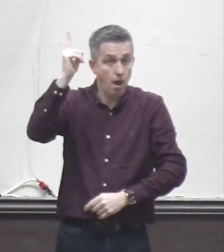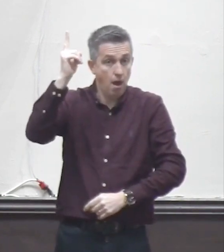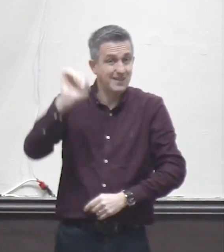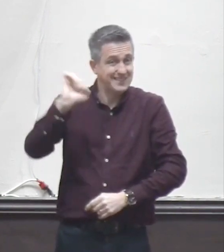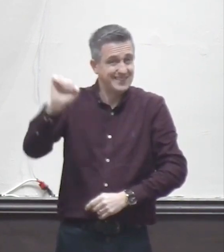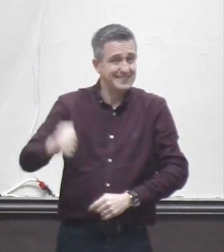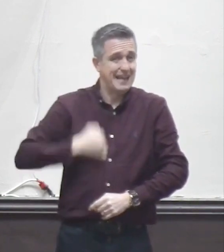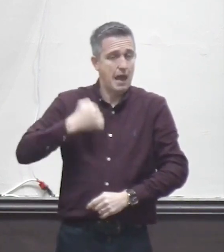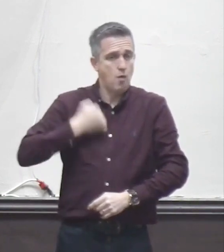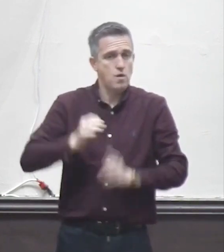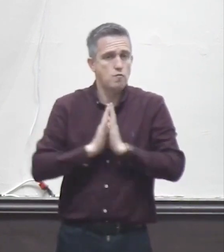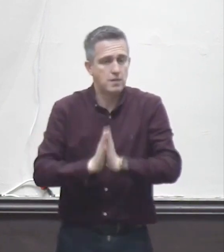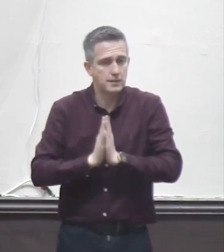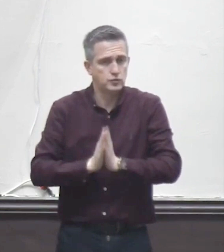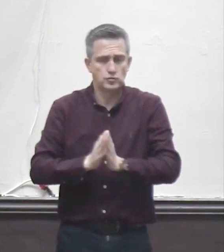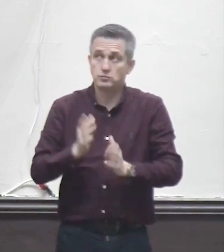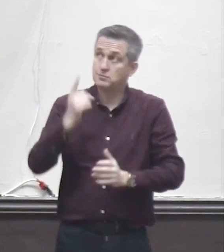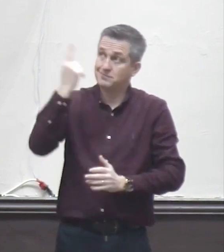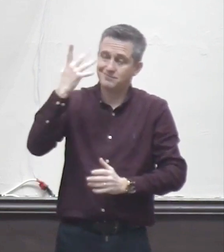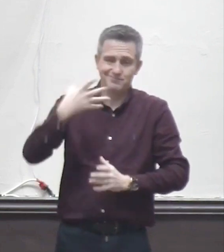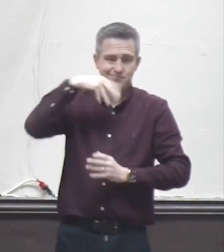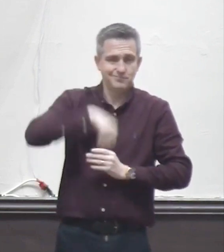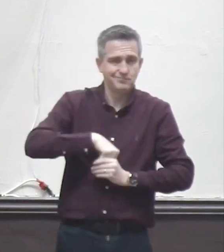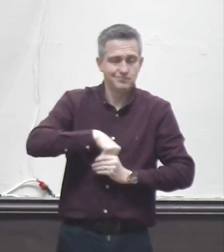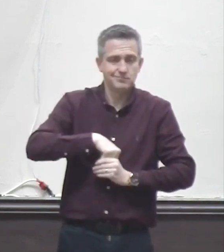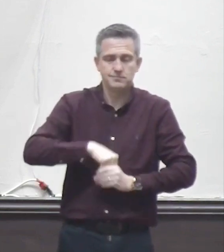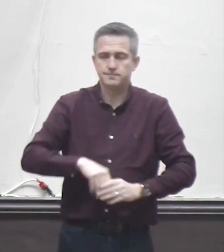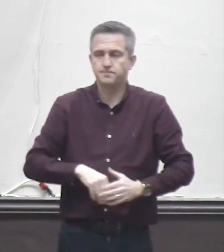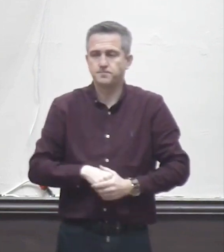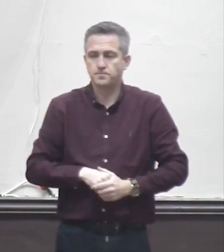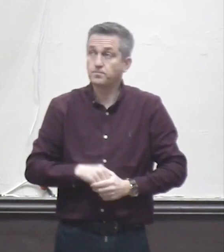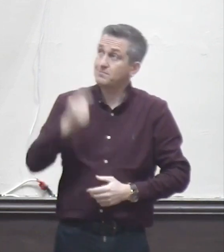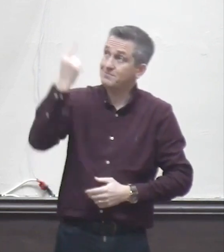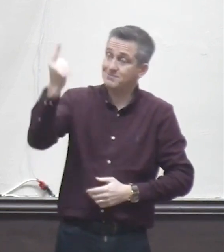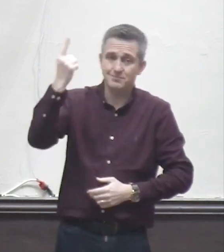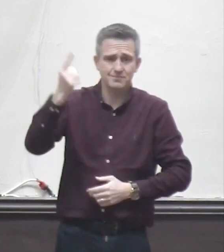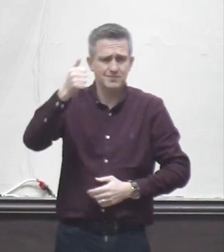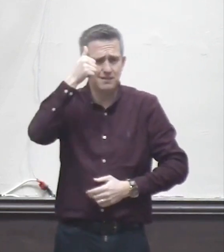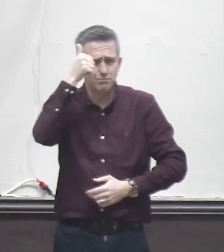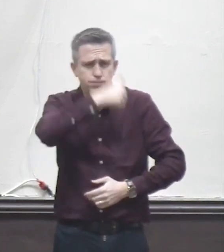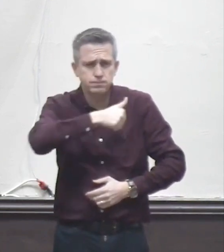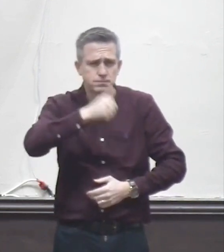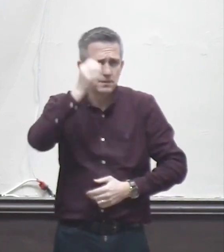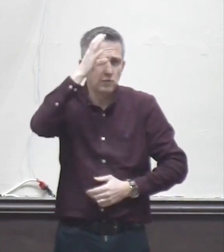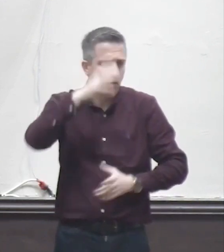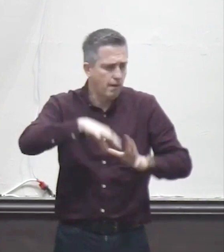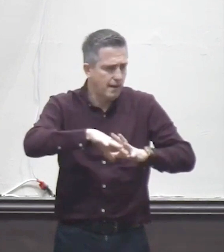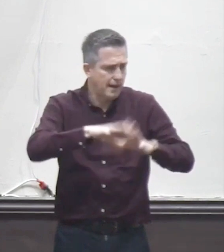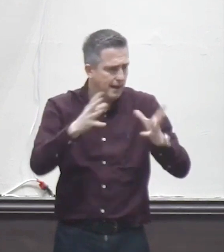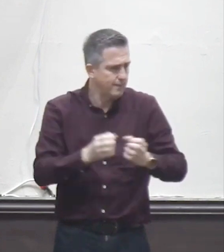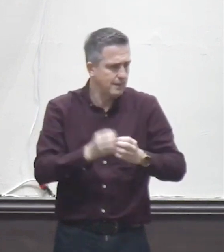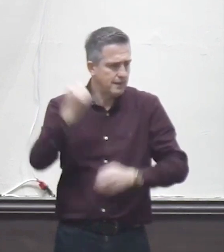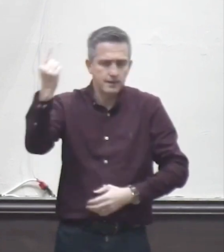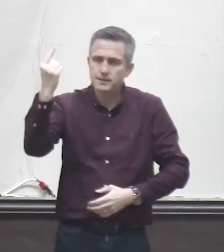Jal has names and attributes. The likes of Al-Alim, the one who has absolute knowledge of everything.